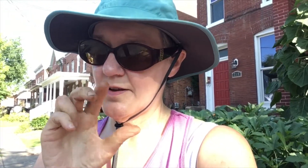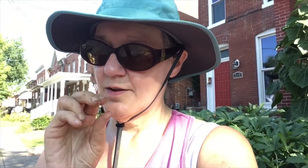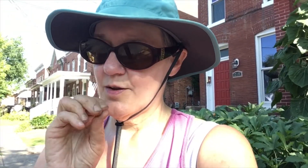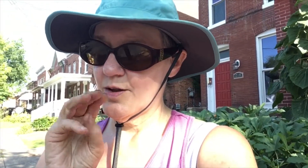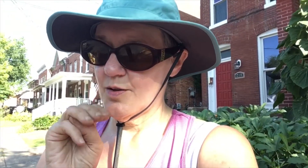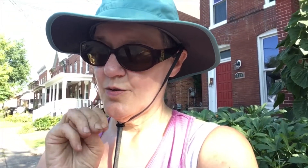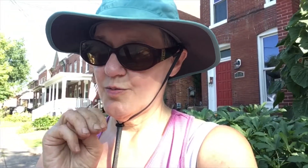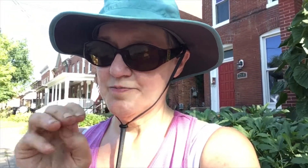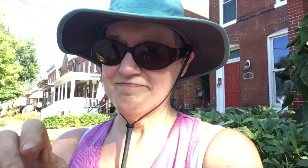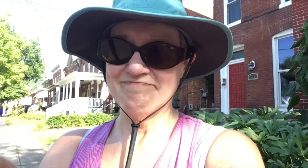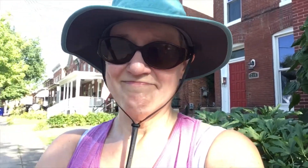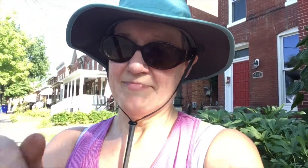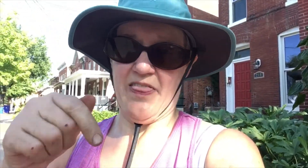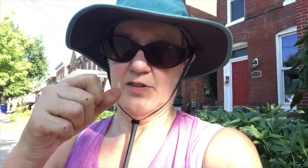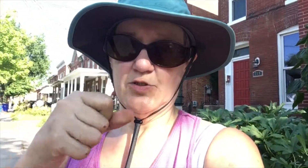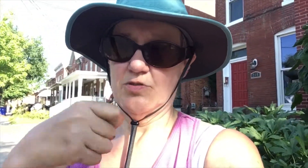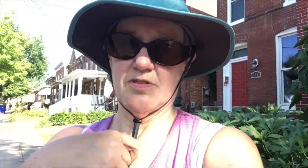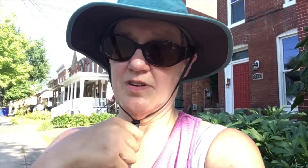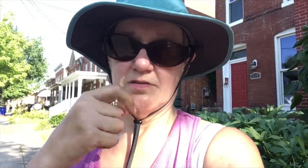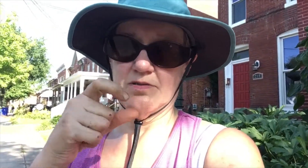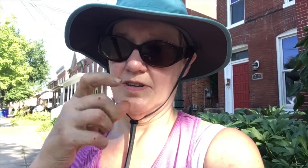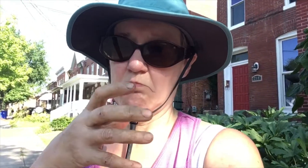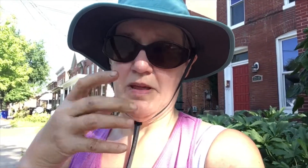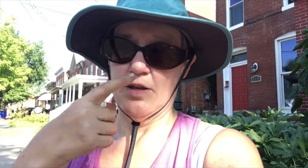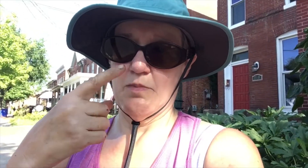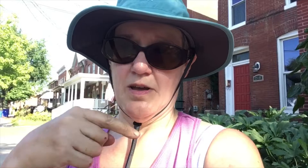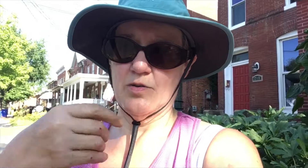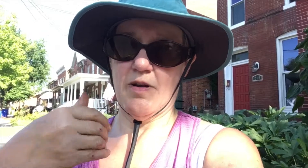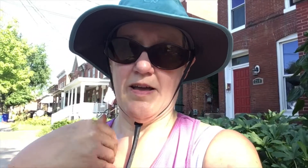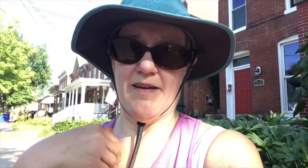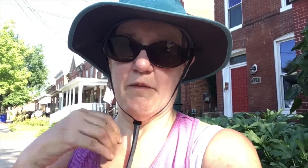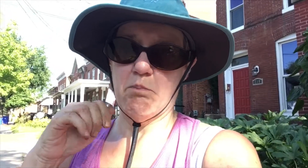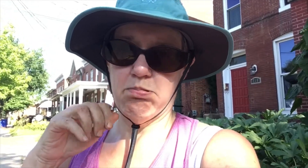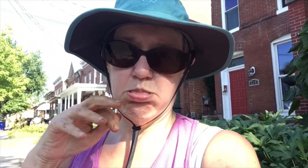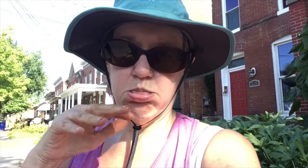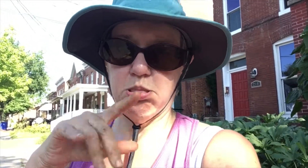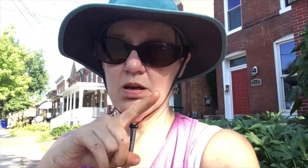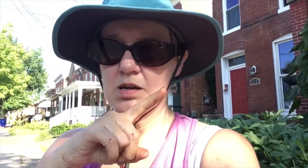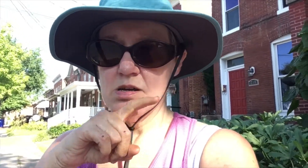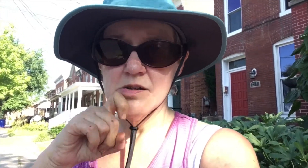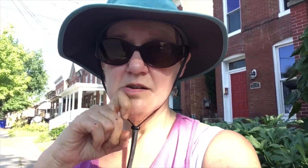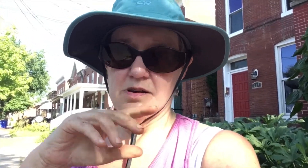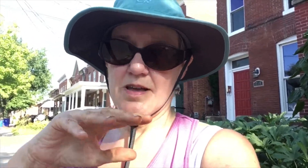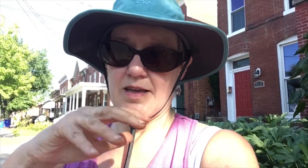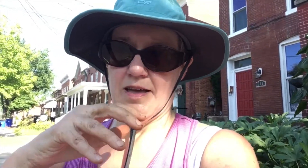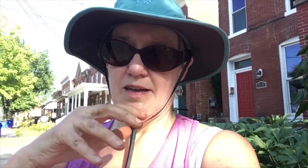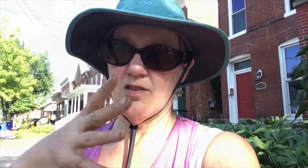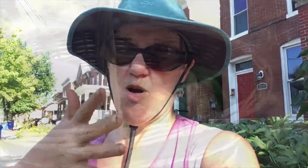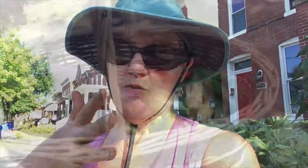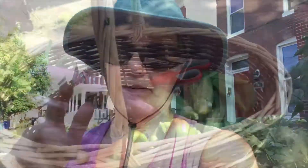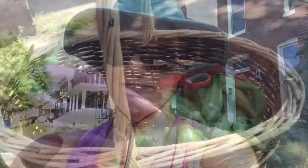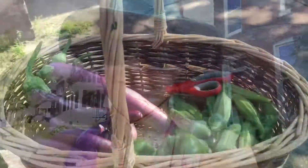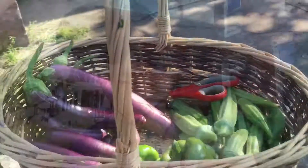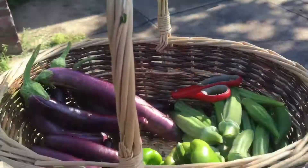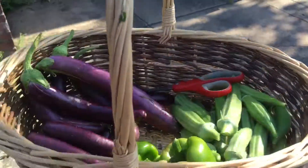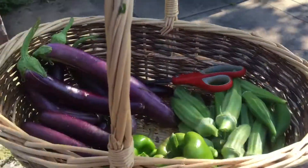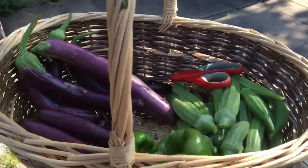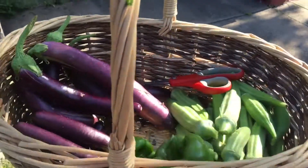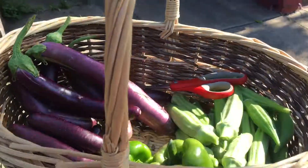Now they're not heirloom, but I didn't need many tomatoes this year. I have so many already canned and dehydrated that